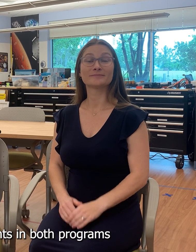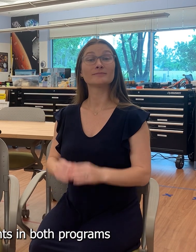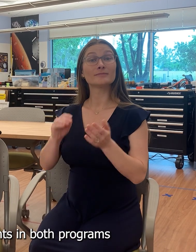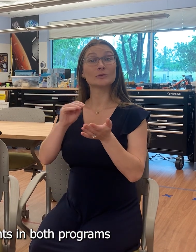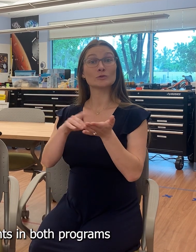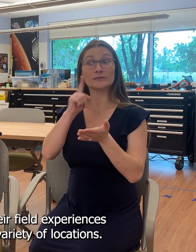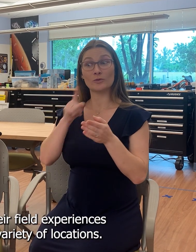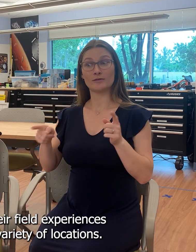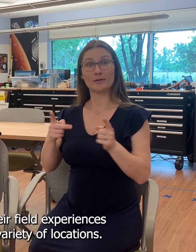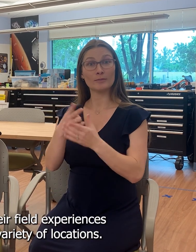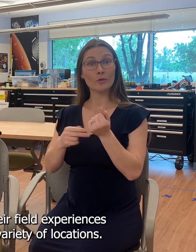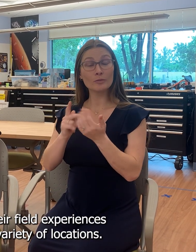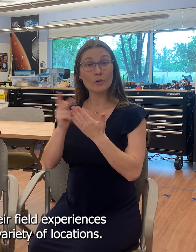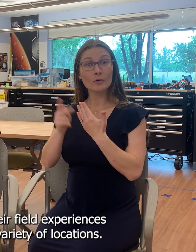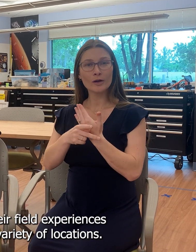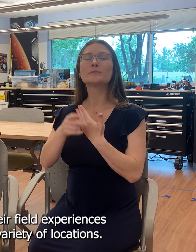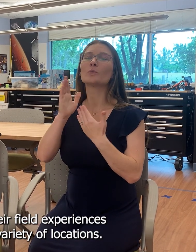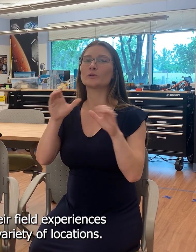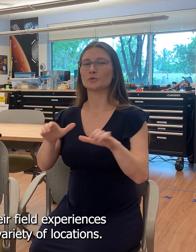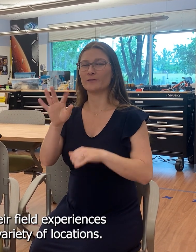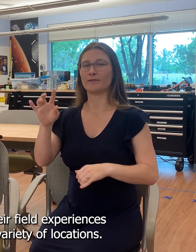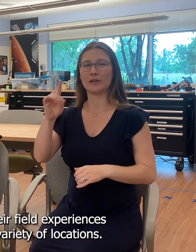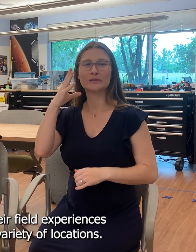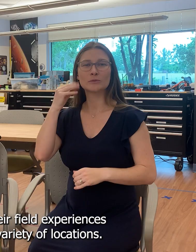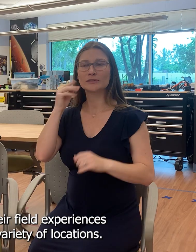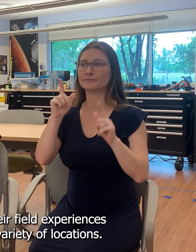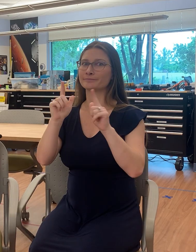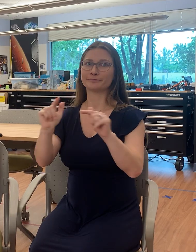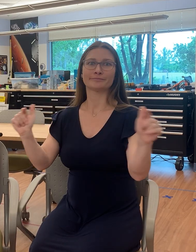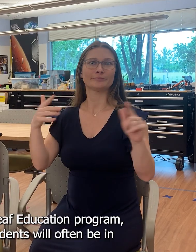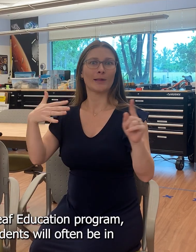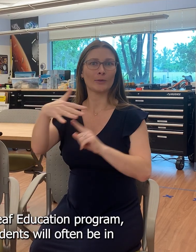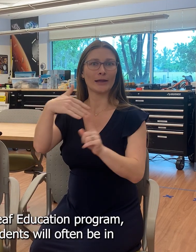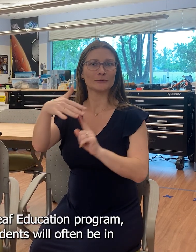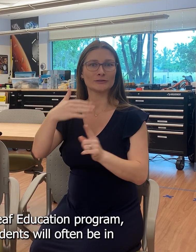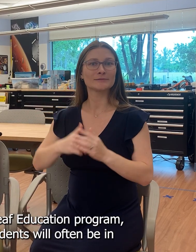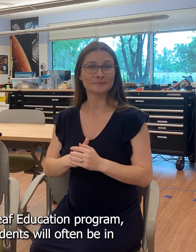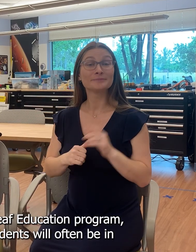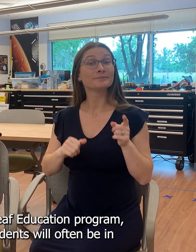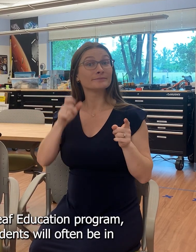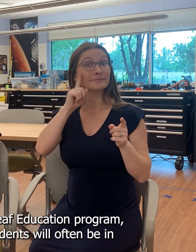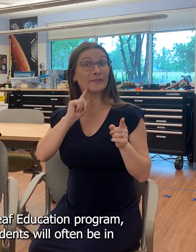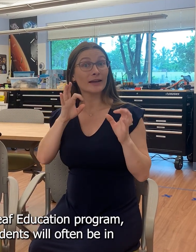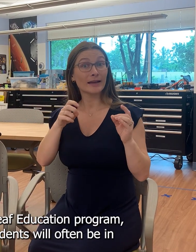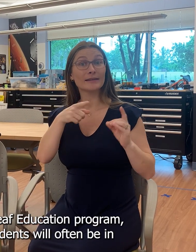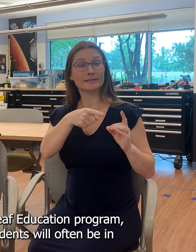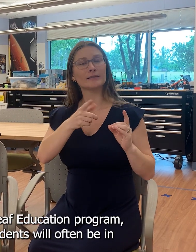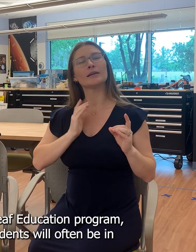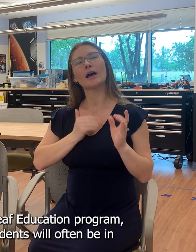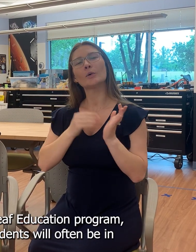Students in both programs do their field experiences in a variety of locations. In the Deaf Education program,